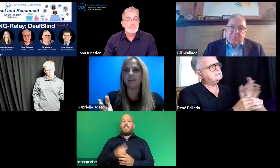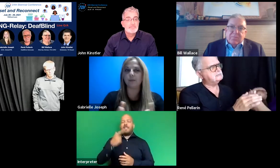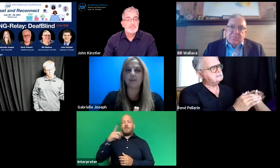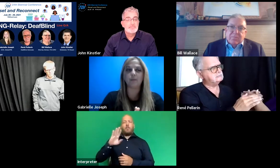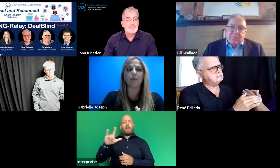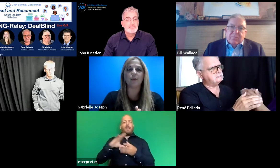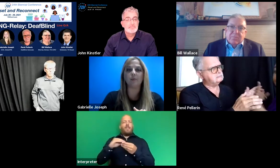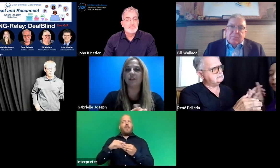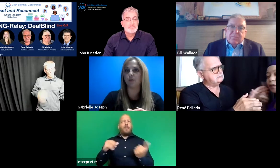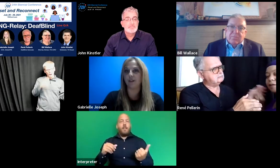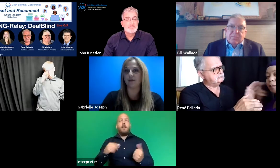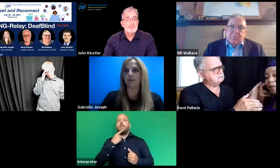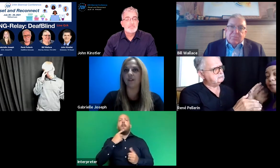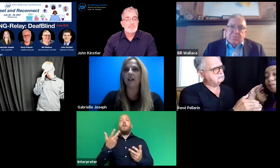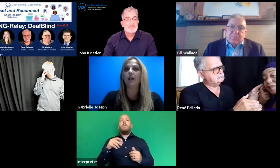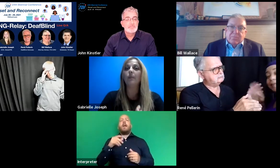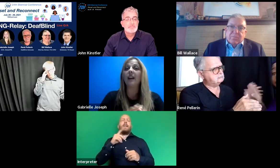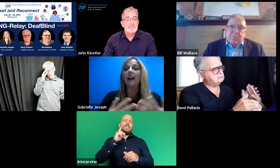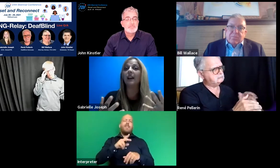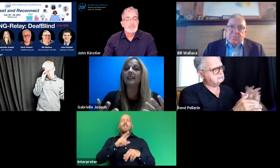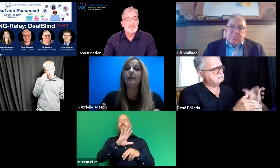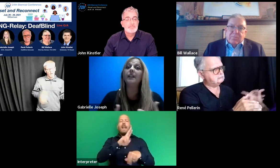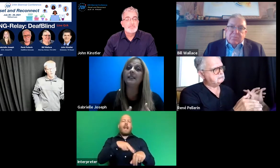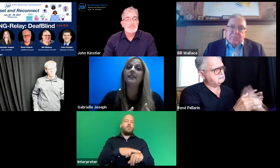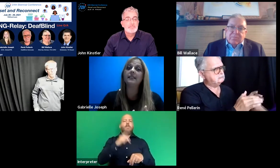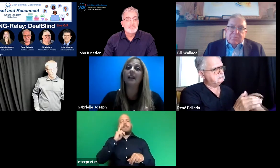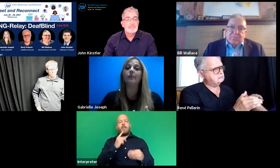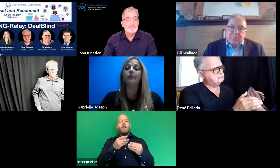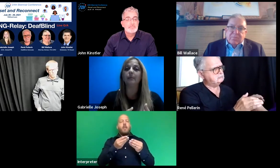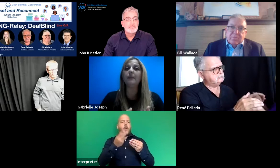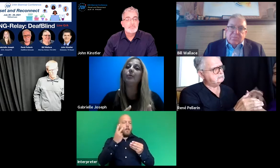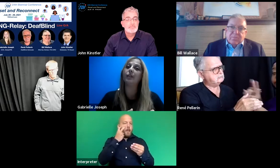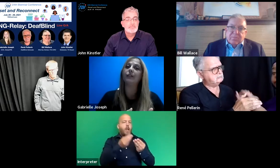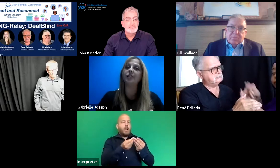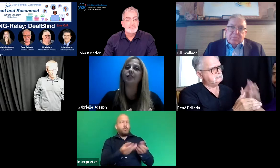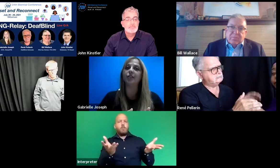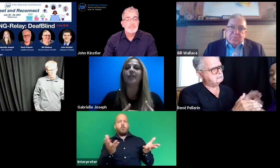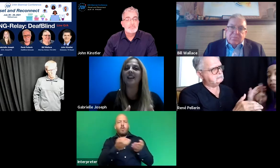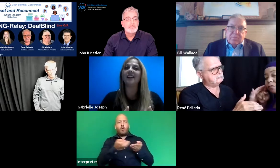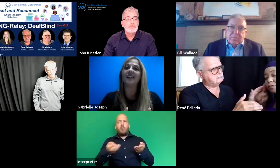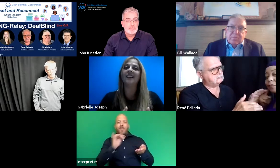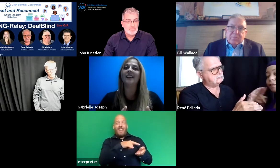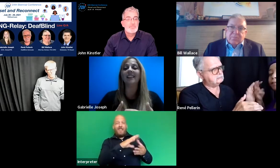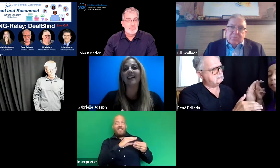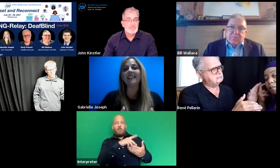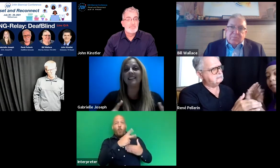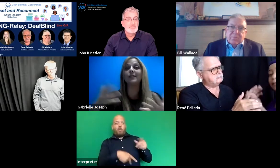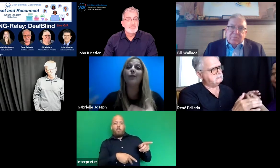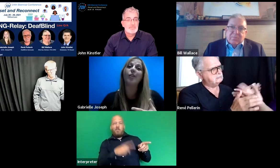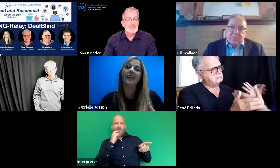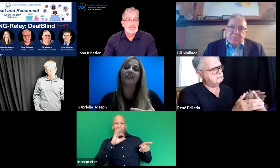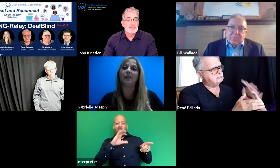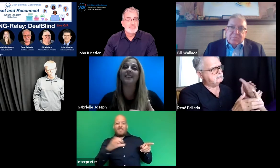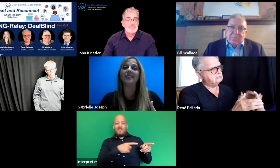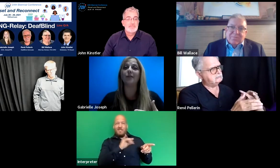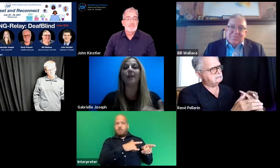Deafblind Distribution Program, which is wonderful. But we have experienced some people who have registered who can't get the license